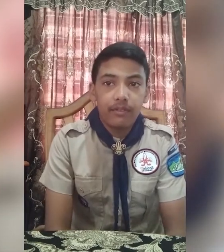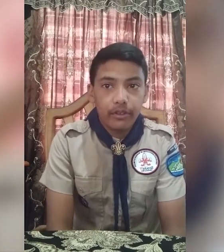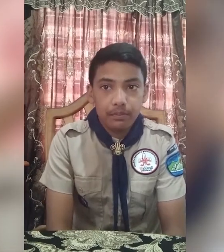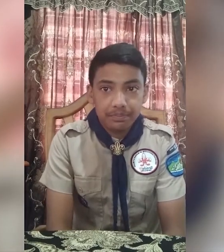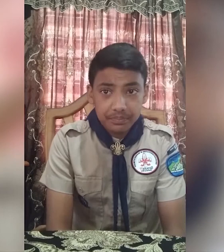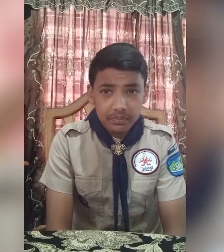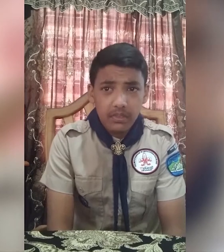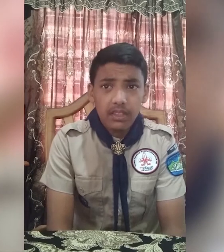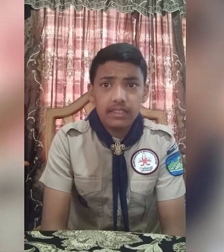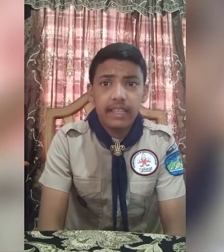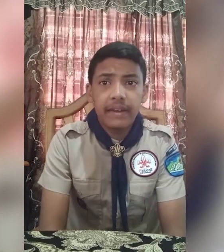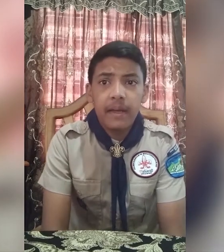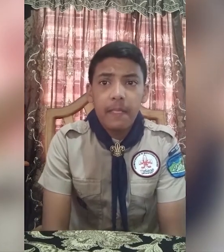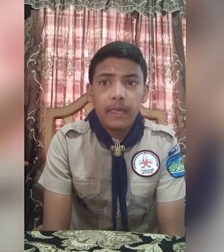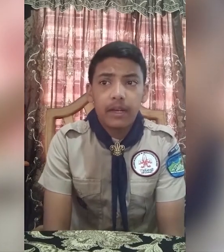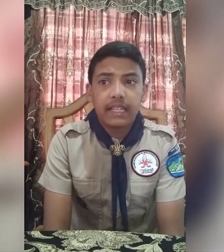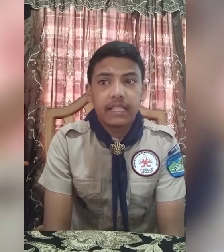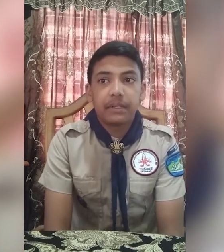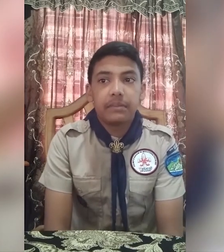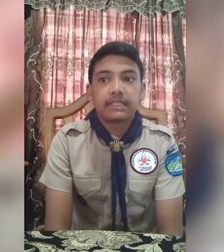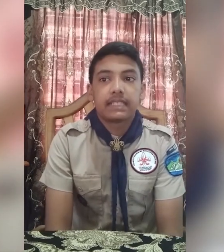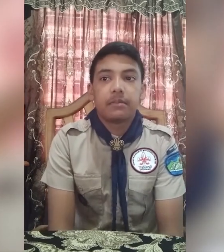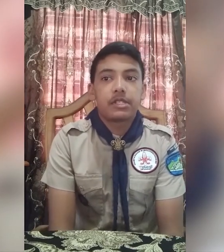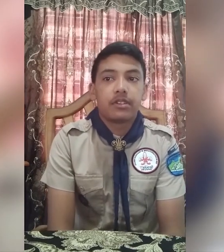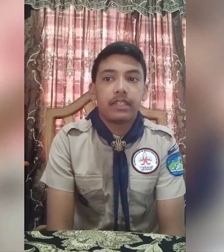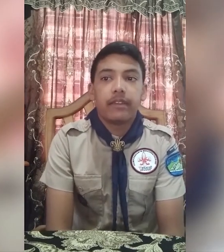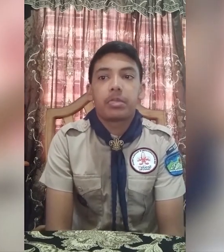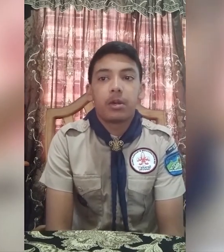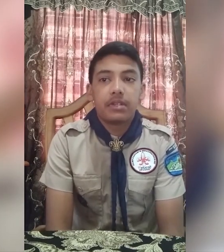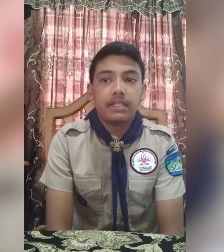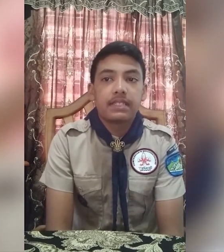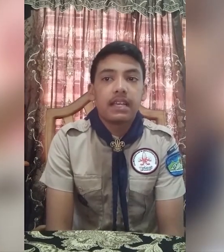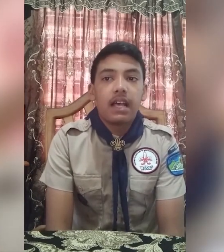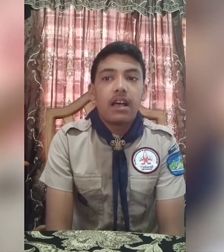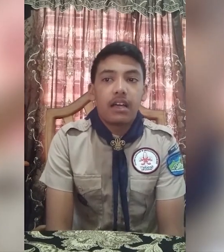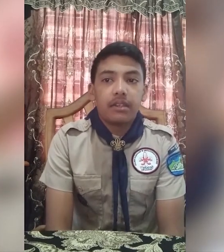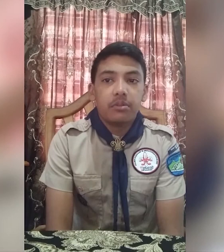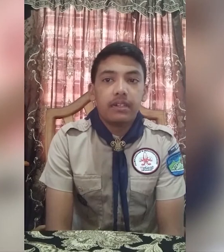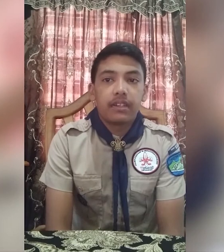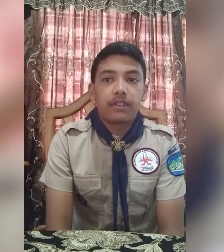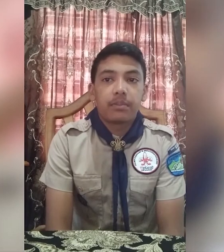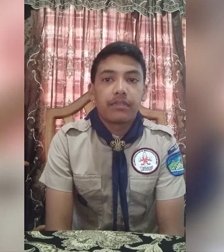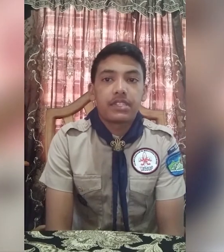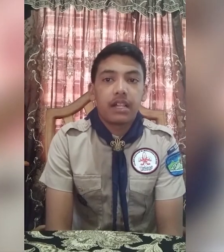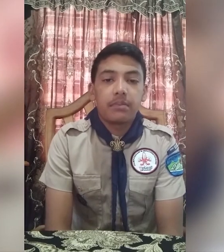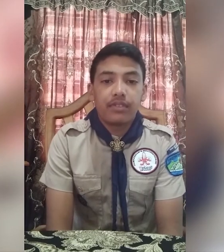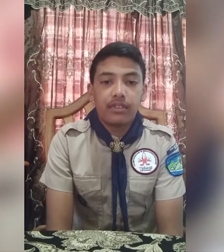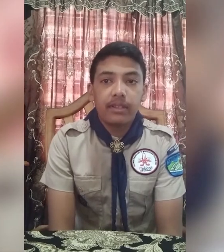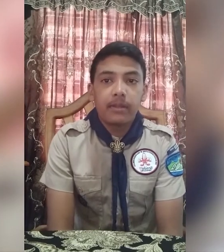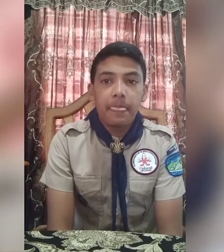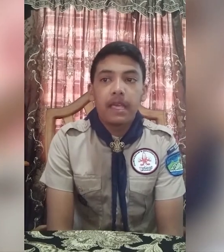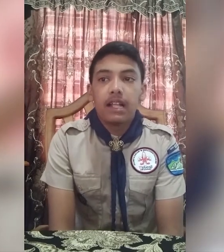united before you. Then your kingdom will be established on him, on it, and the word of your prophet shall